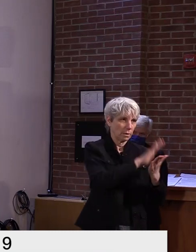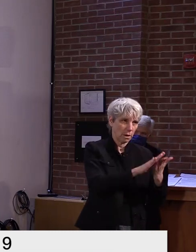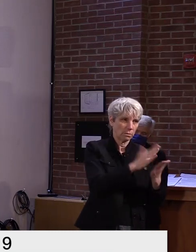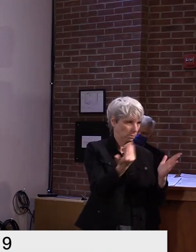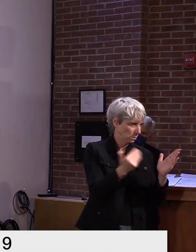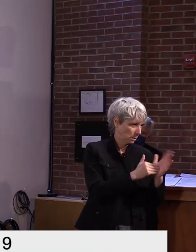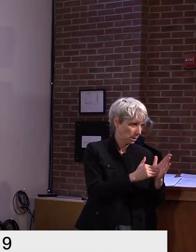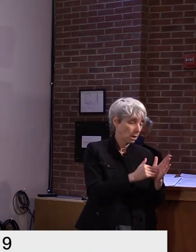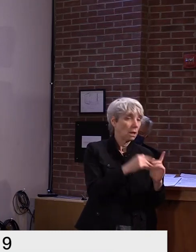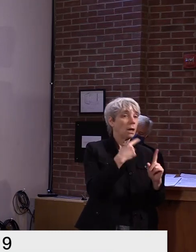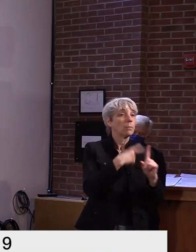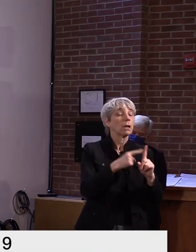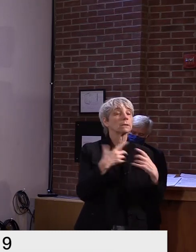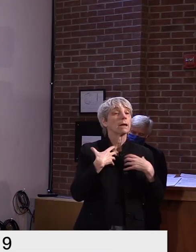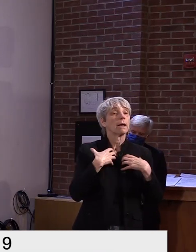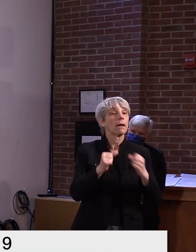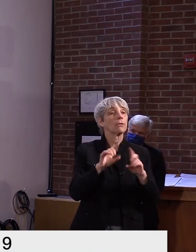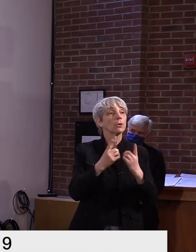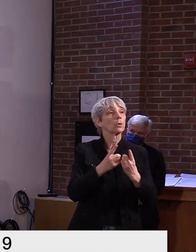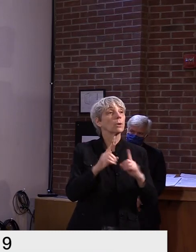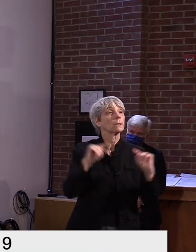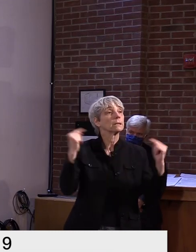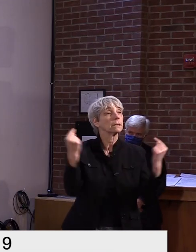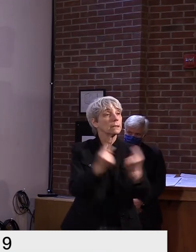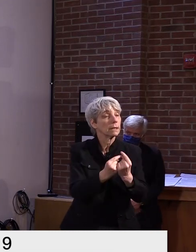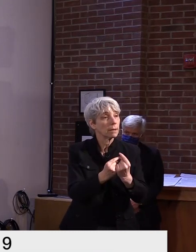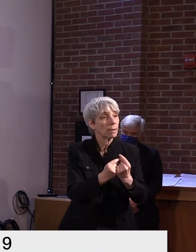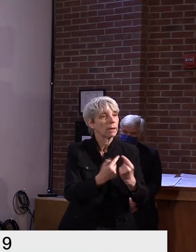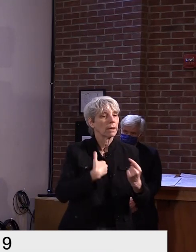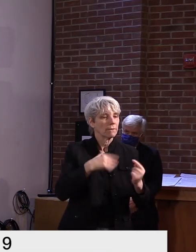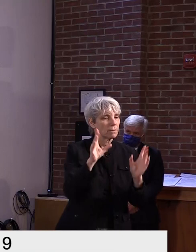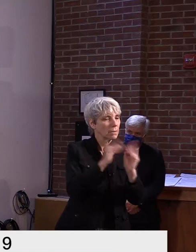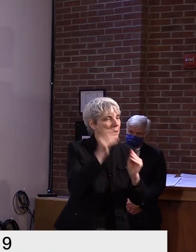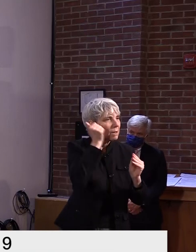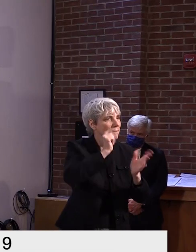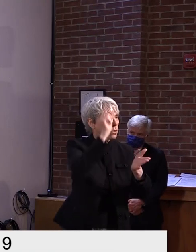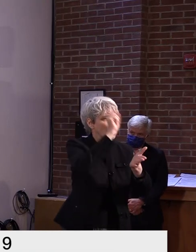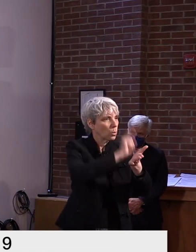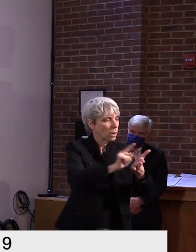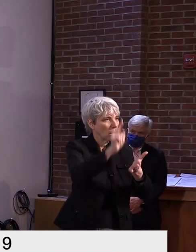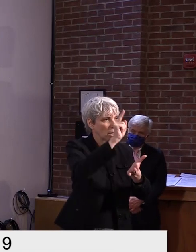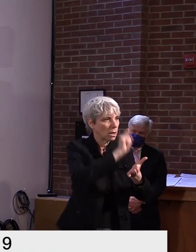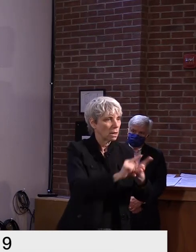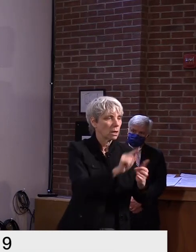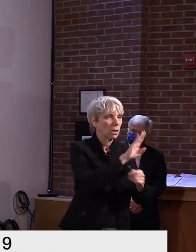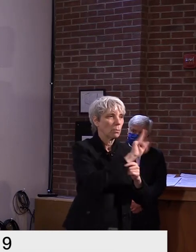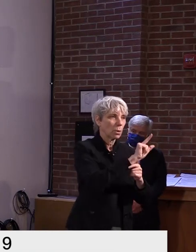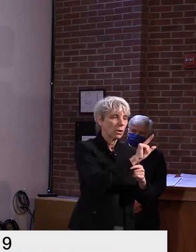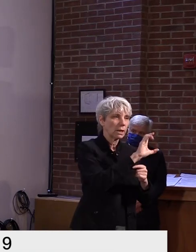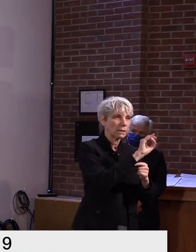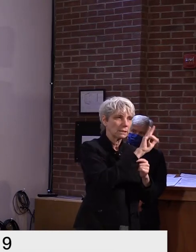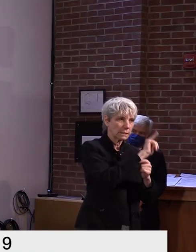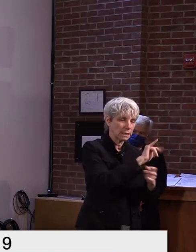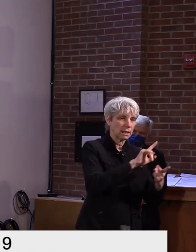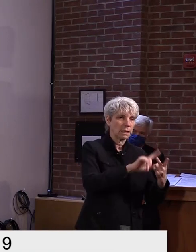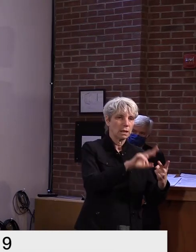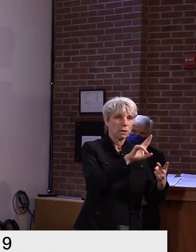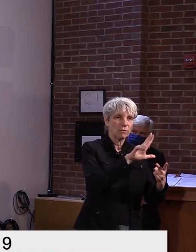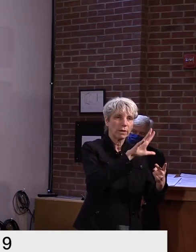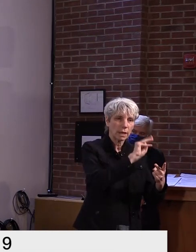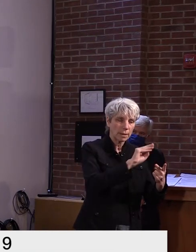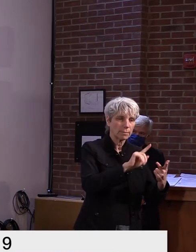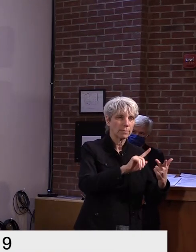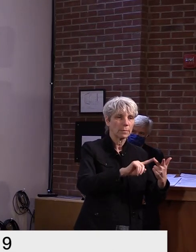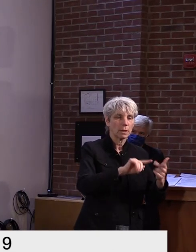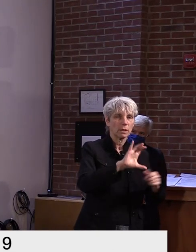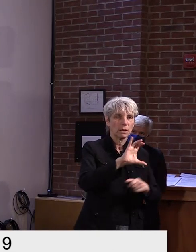epidemiology team continues to attend weekly meetings between the City of Burlington, University of Vermont, and Champlain